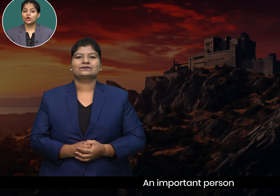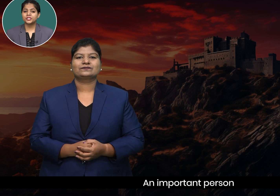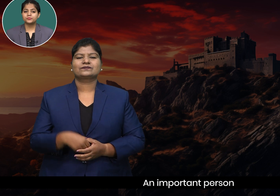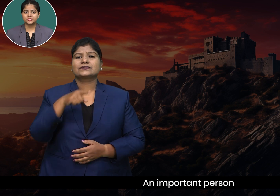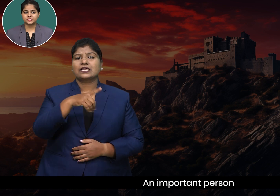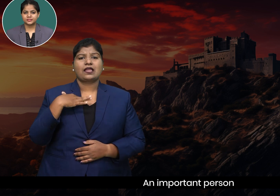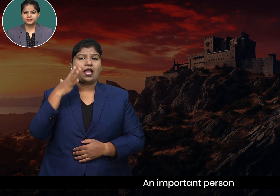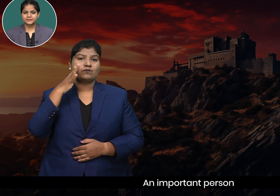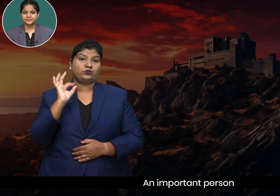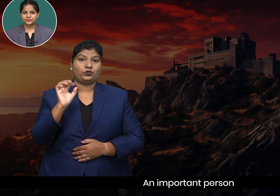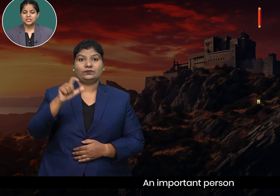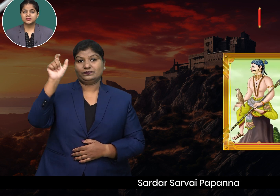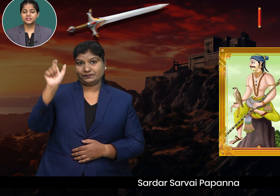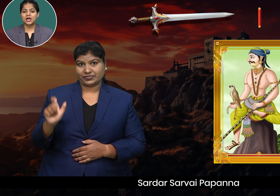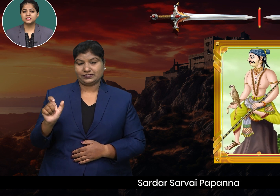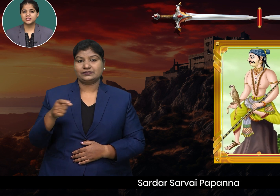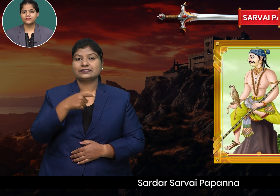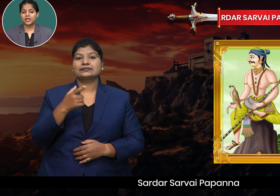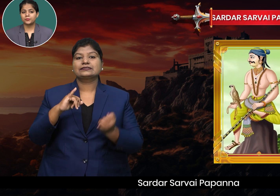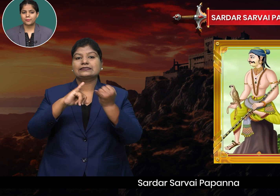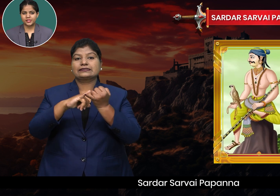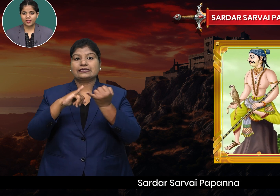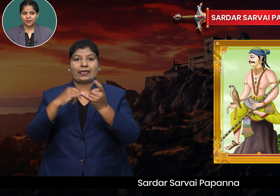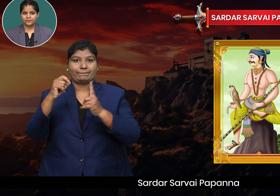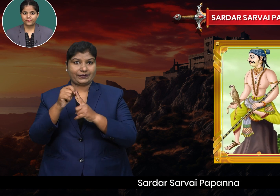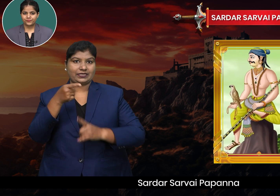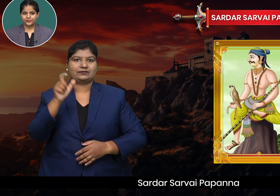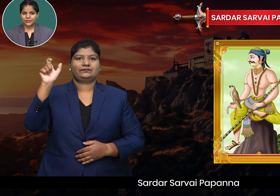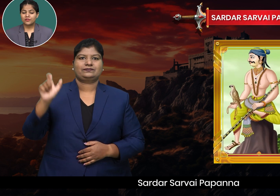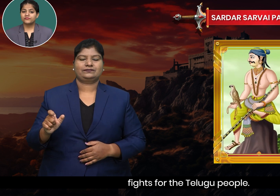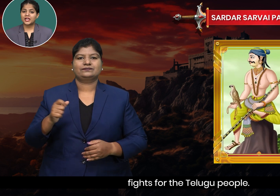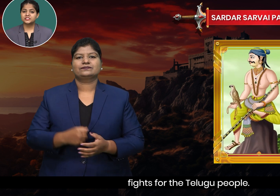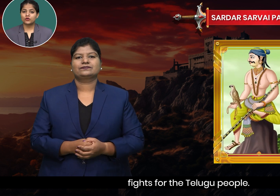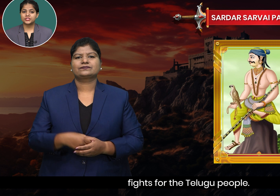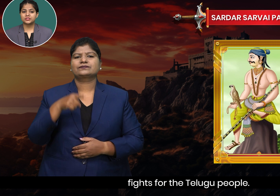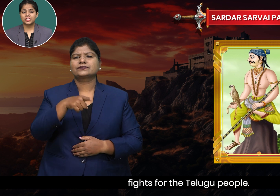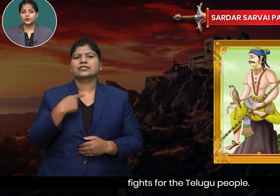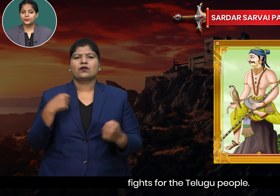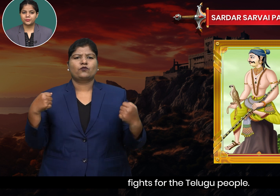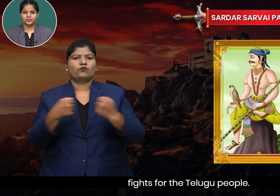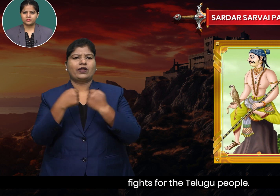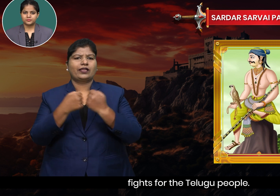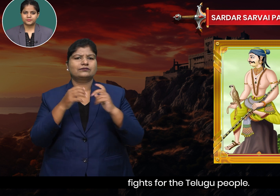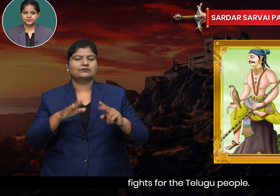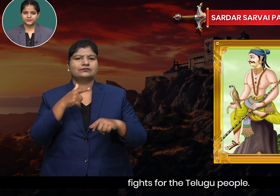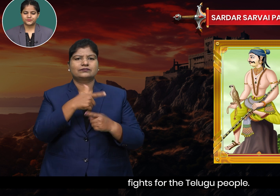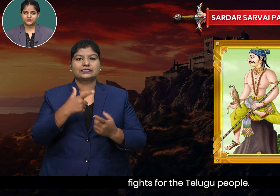An important person, Sardar Sarvai Papanna, fights for the Telugu